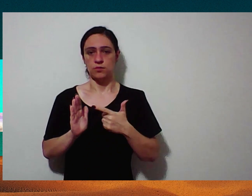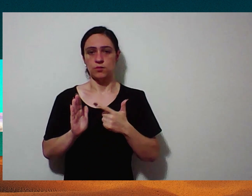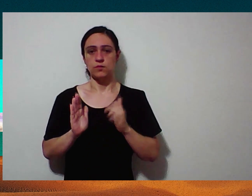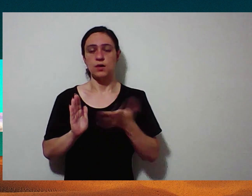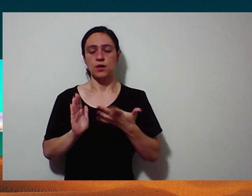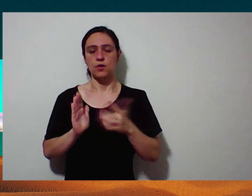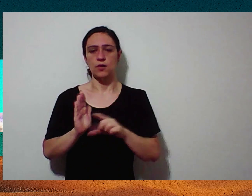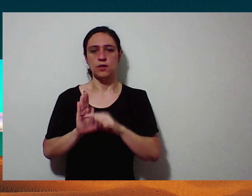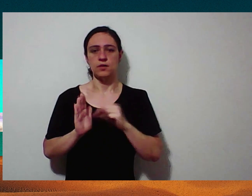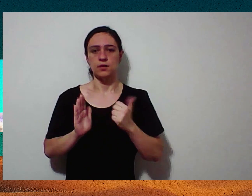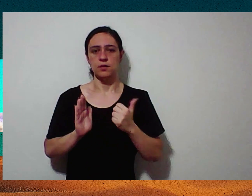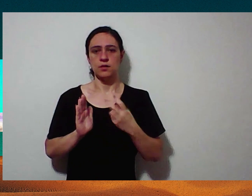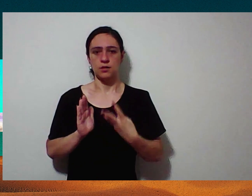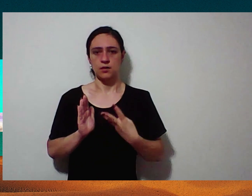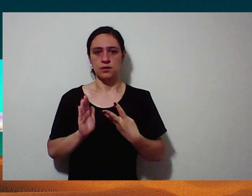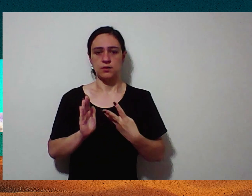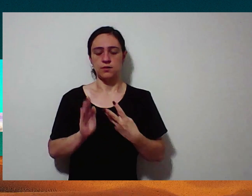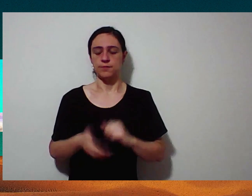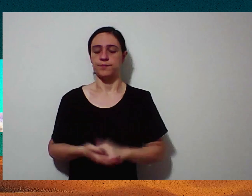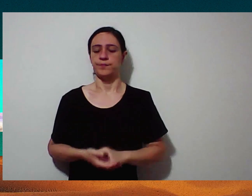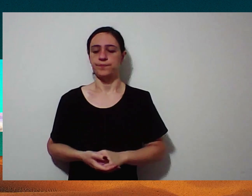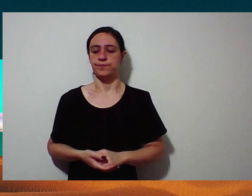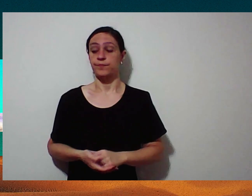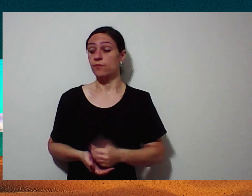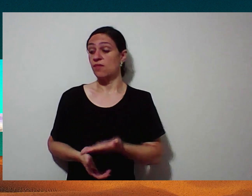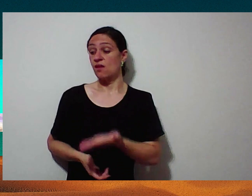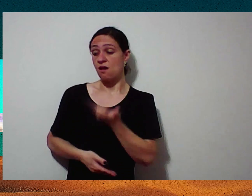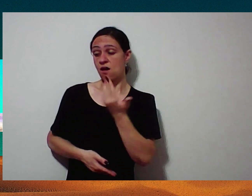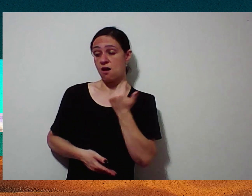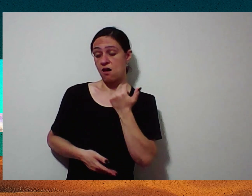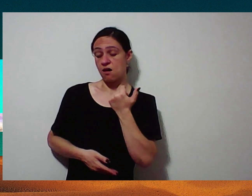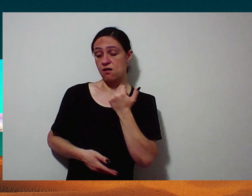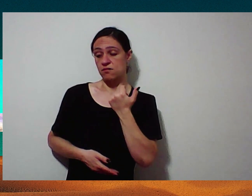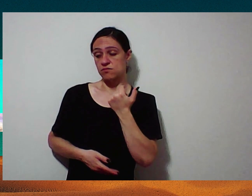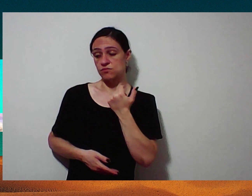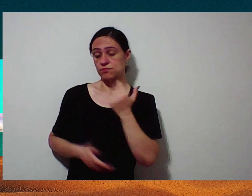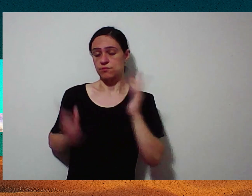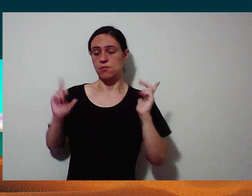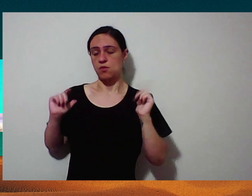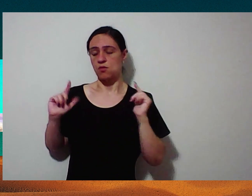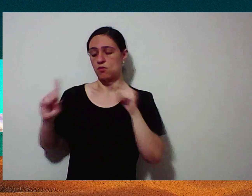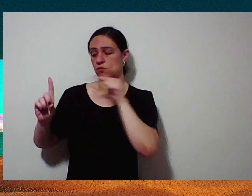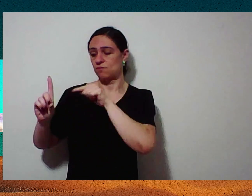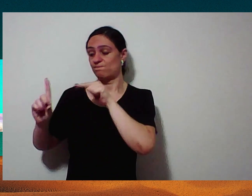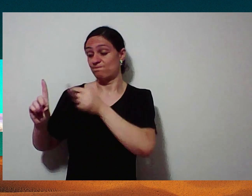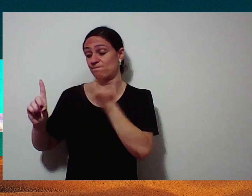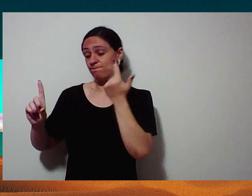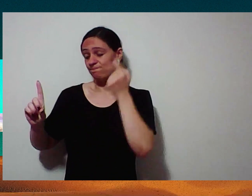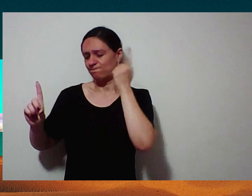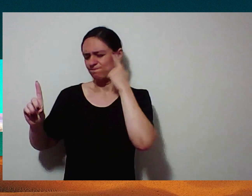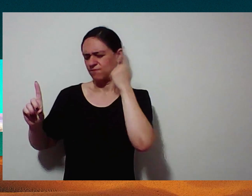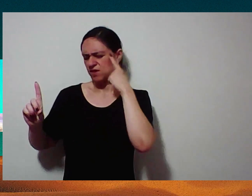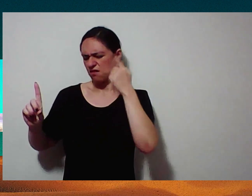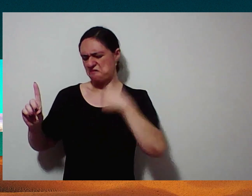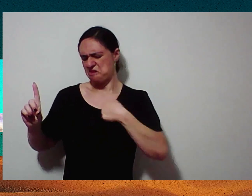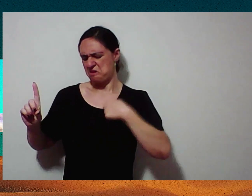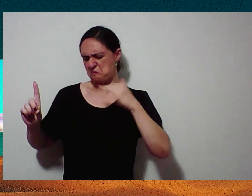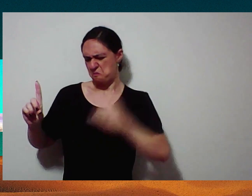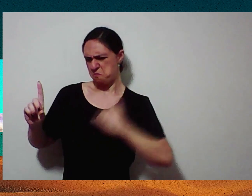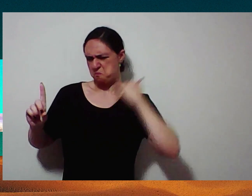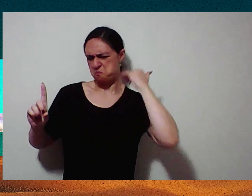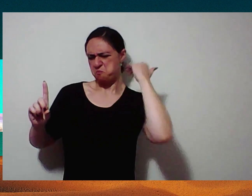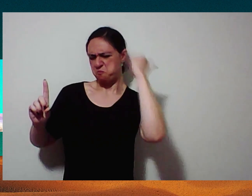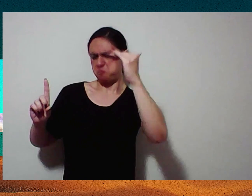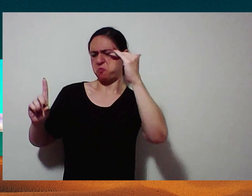Tu dizias no teu coração, eu subirei ao céu. I read verse 12, I will read